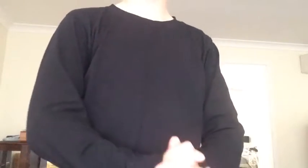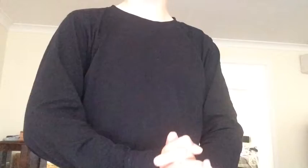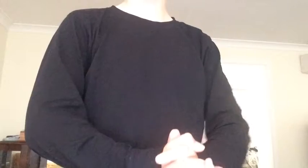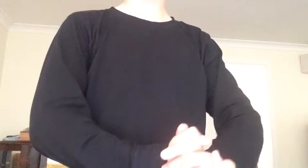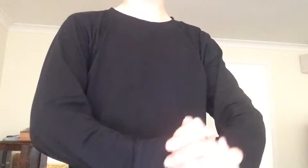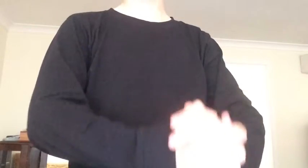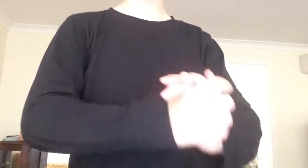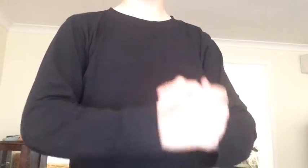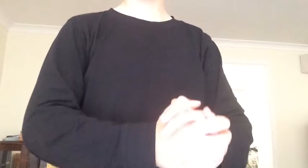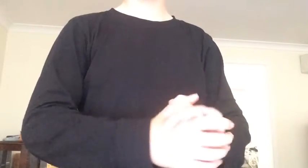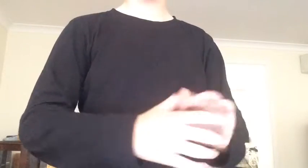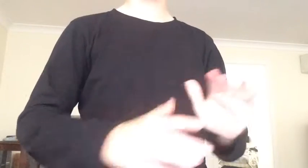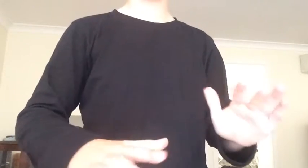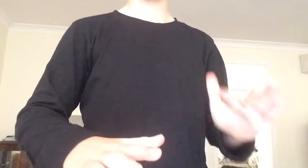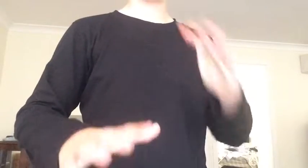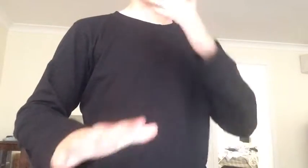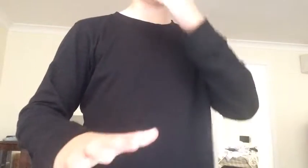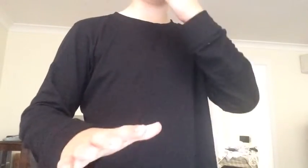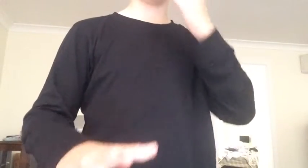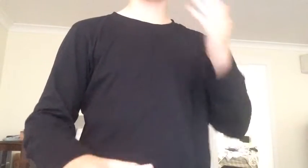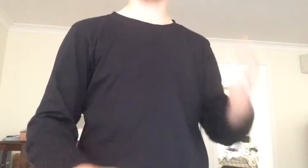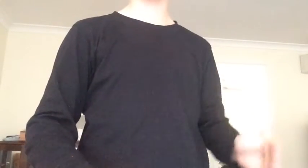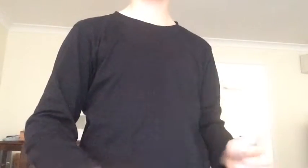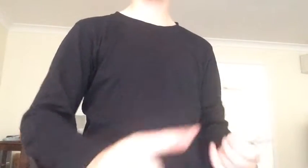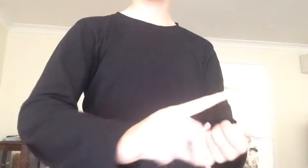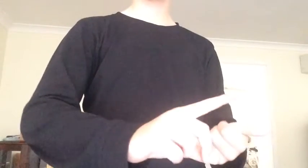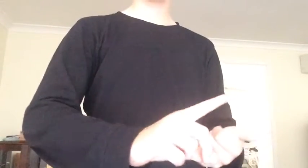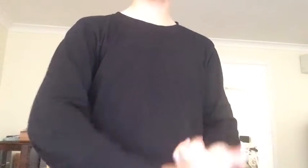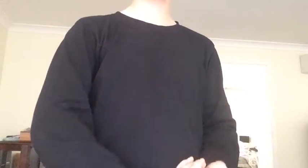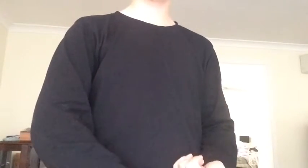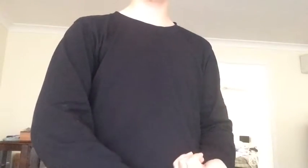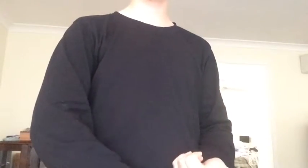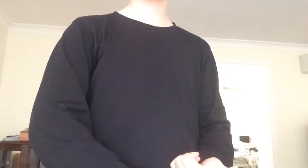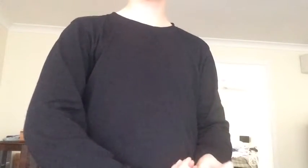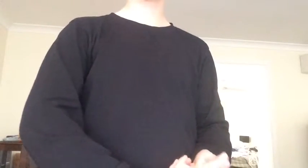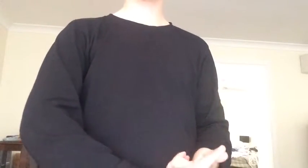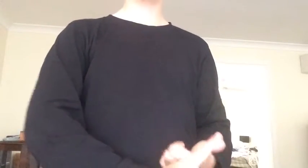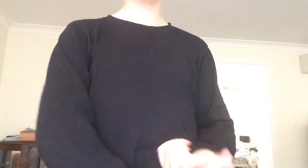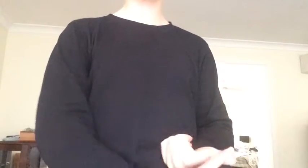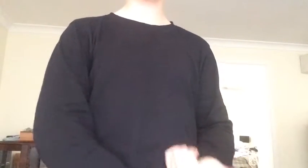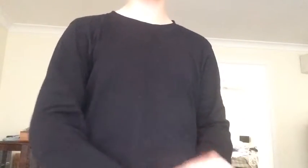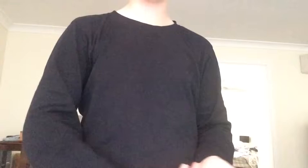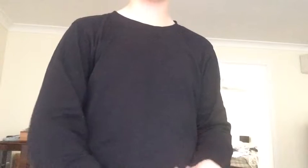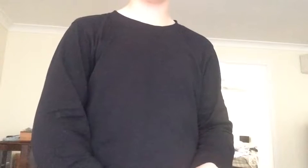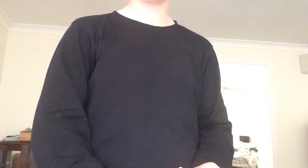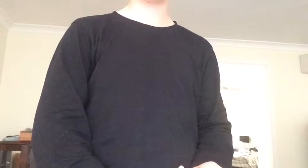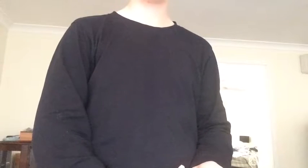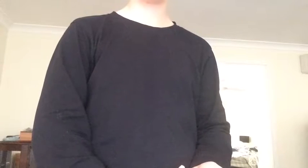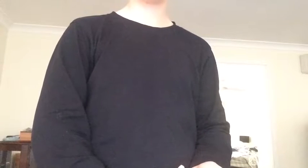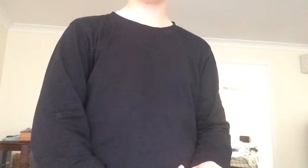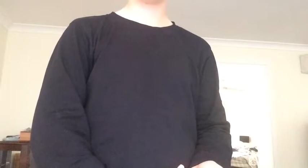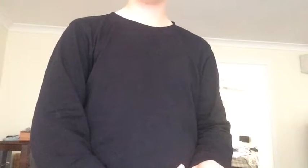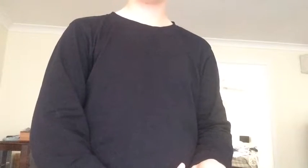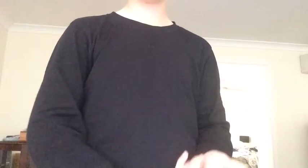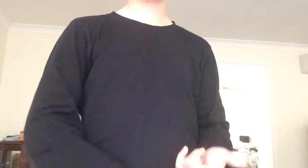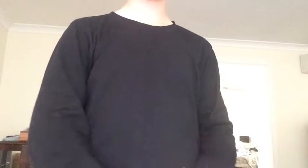final is, I think, against all odds, Italy will beat the Netherlands